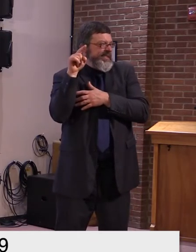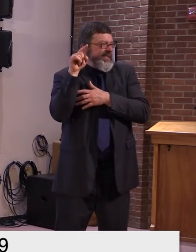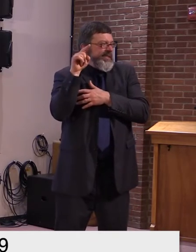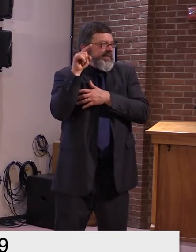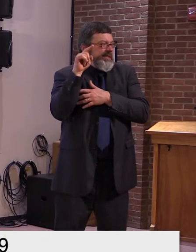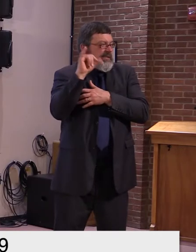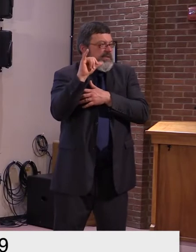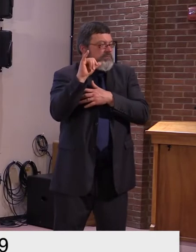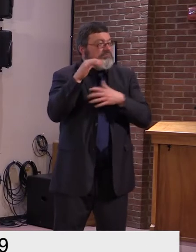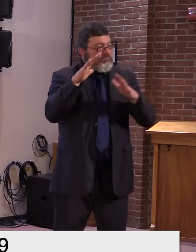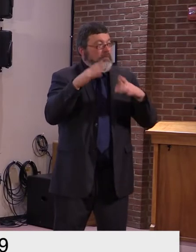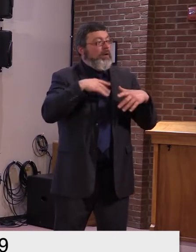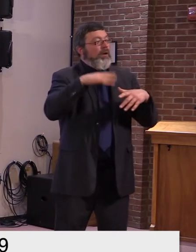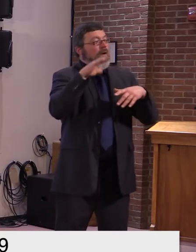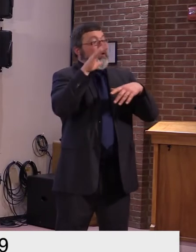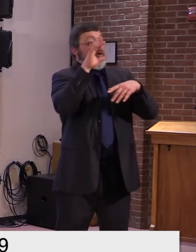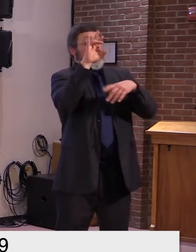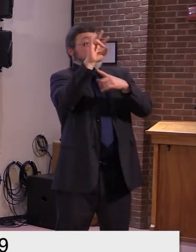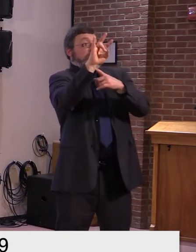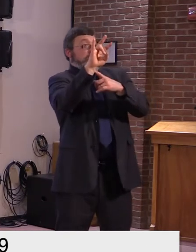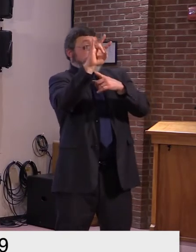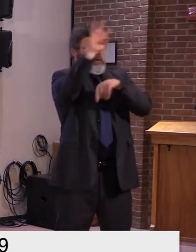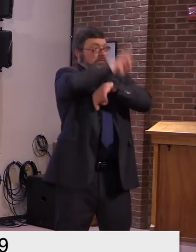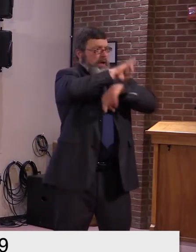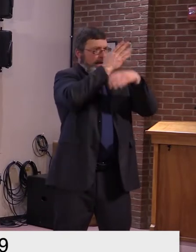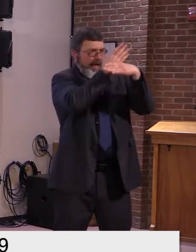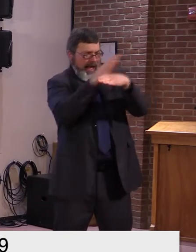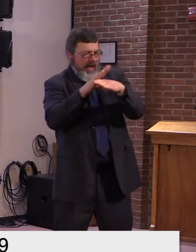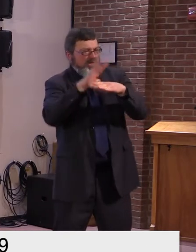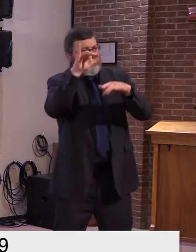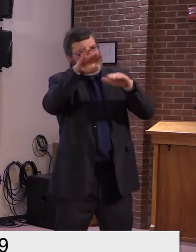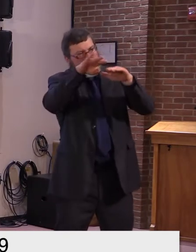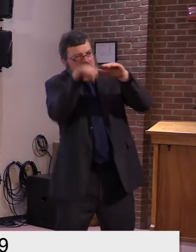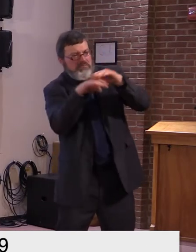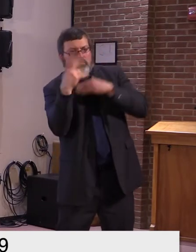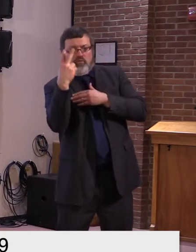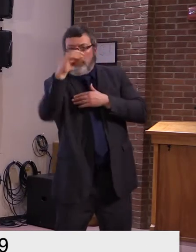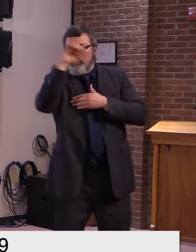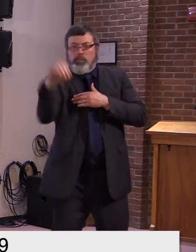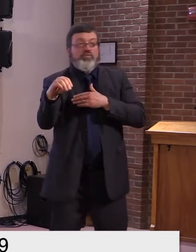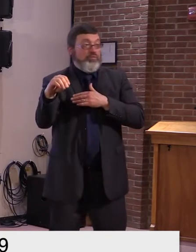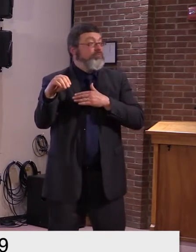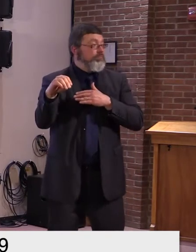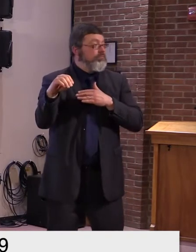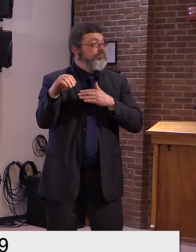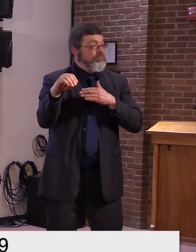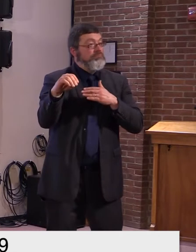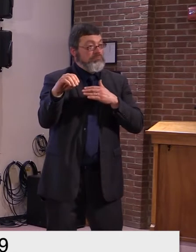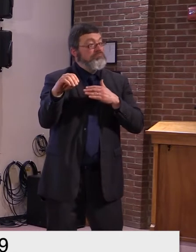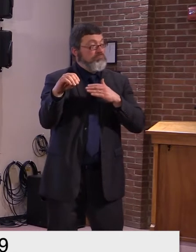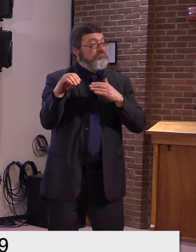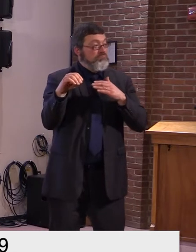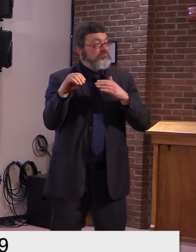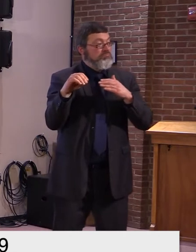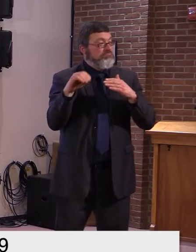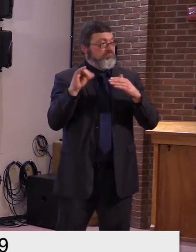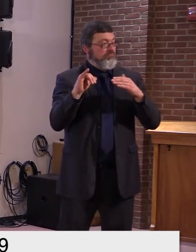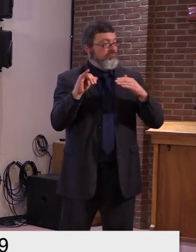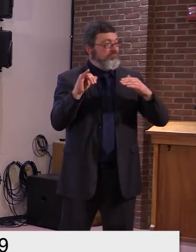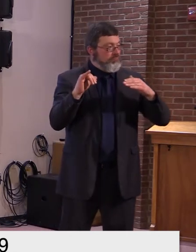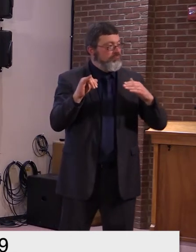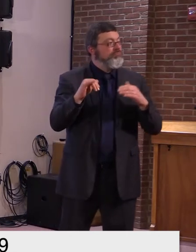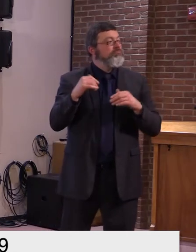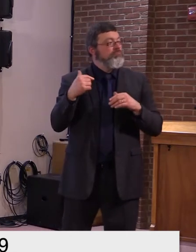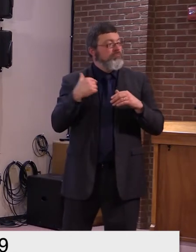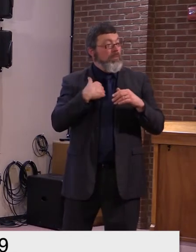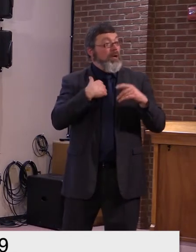December. Additional good news, our Vermont forecast is also trending better. While cases are expected to rise over the